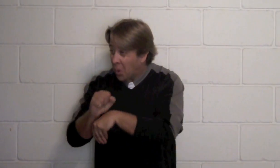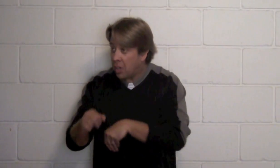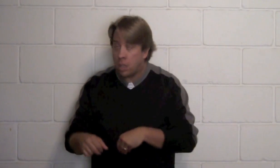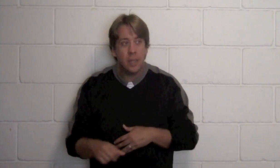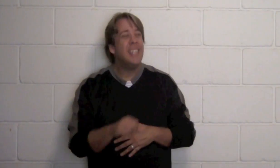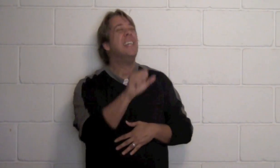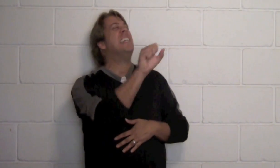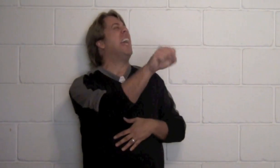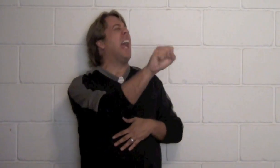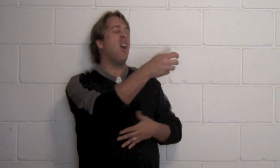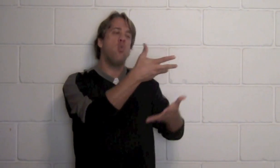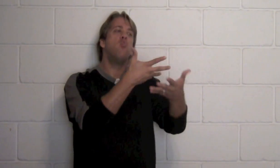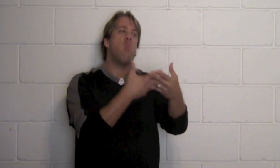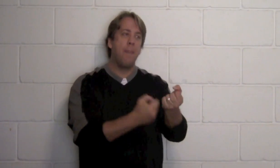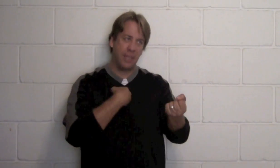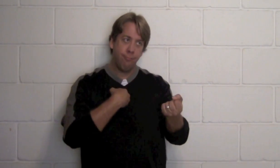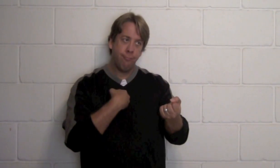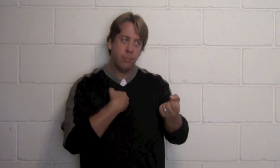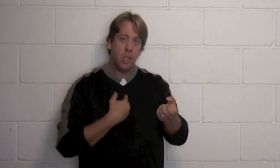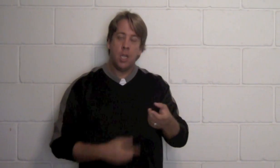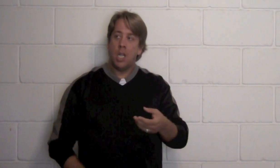"Really, this is going to work?" "Absolutely, trust me."